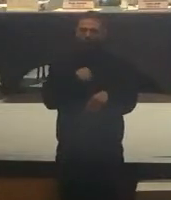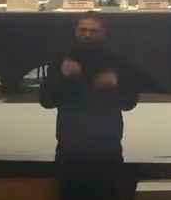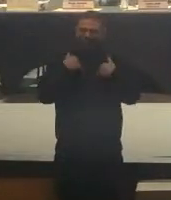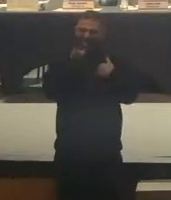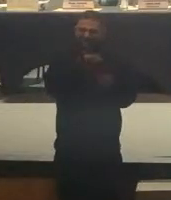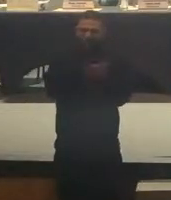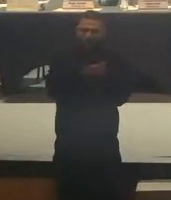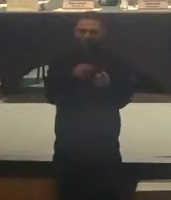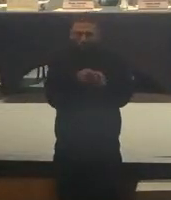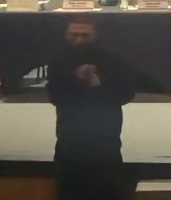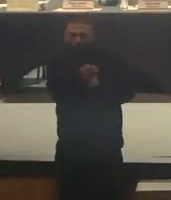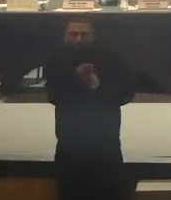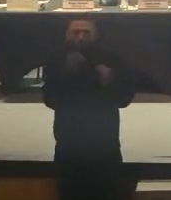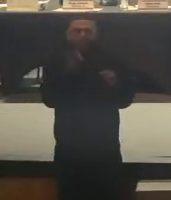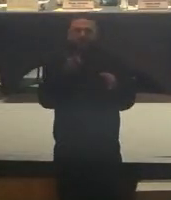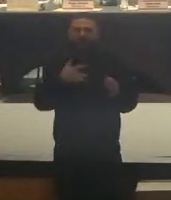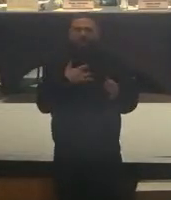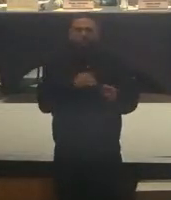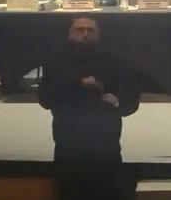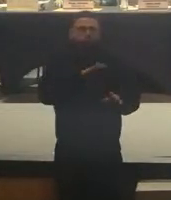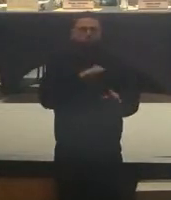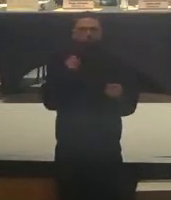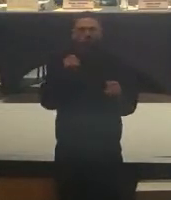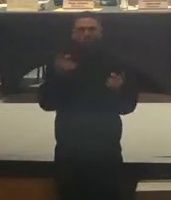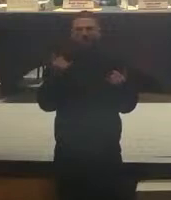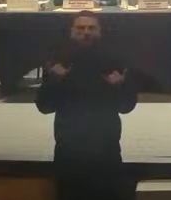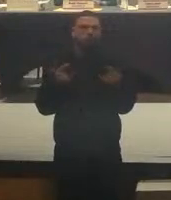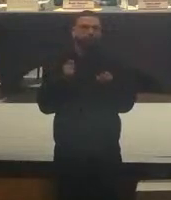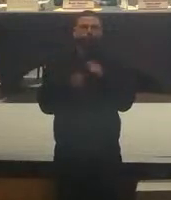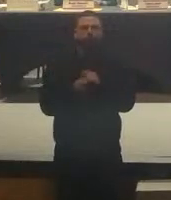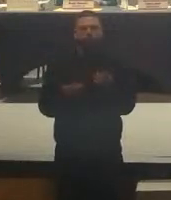So that's what I wanted to ask about that, say about